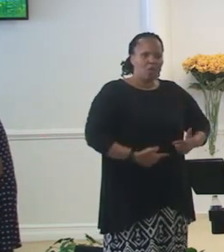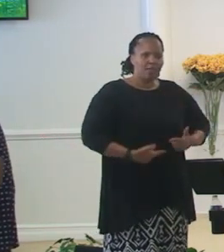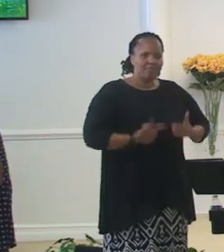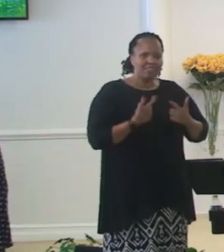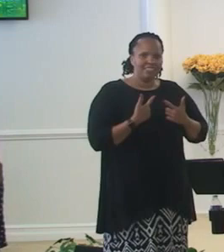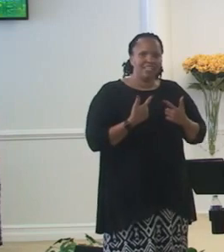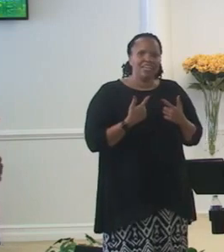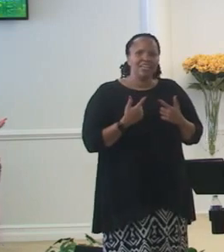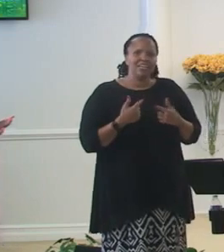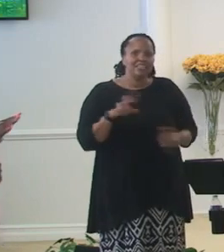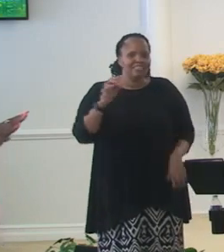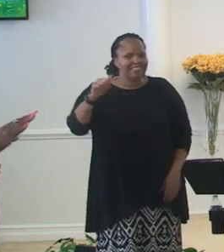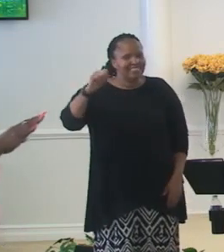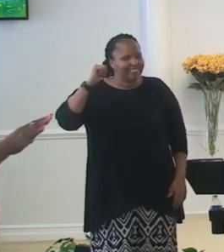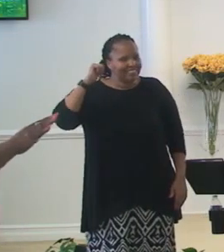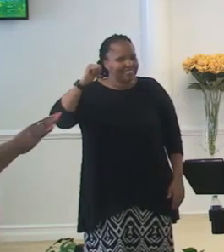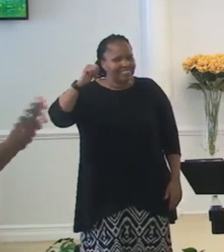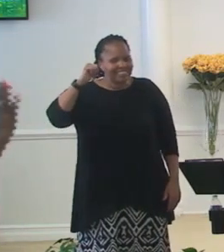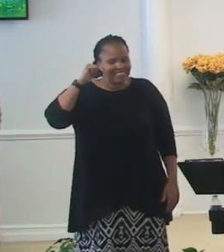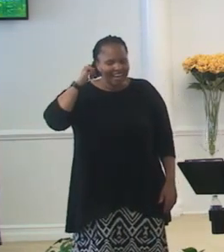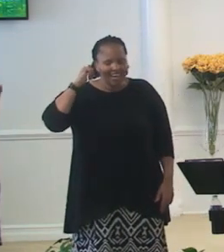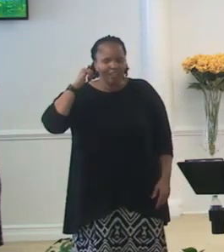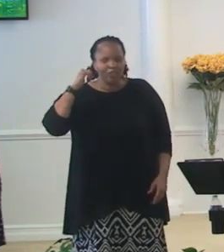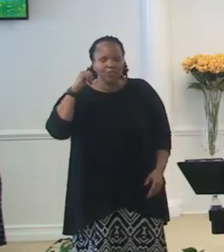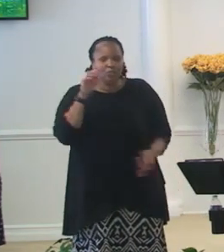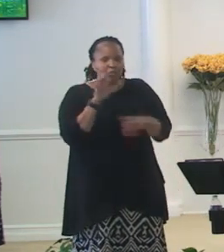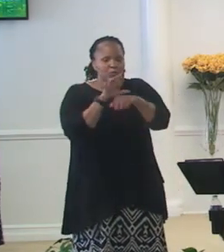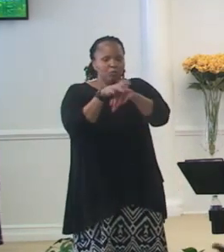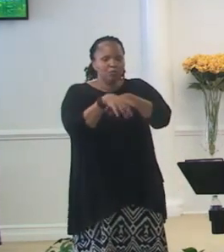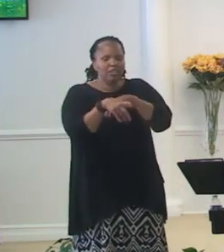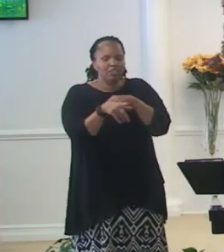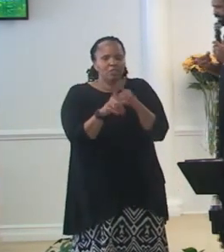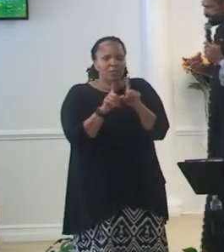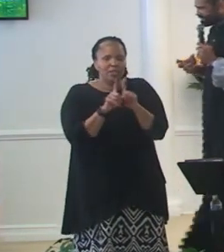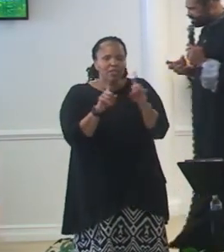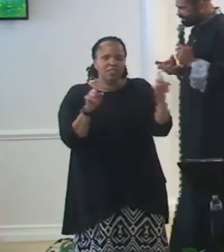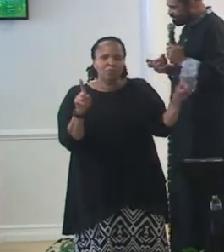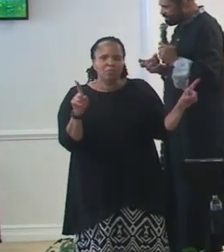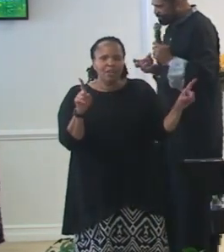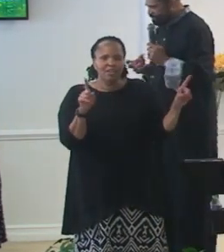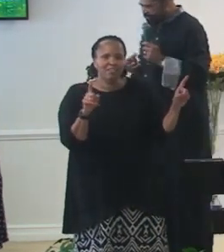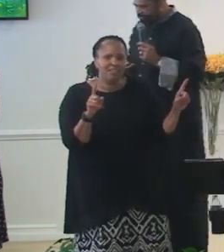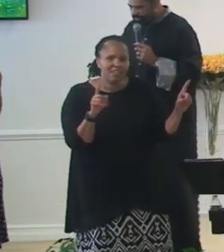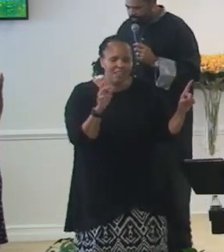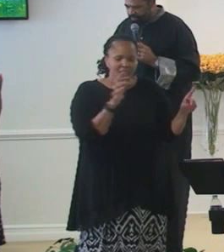Because denial will make you abandon his brokenness.